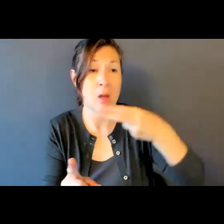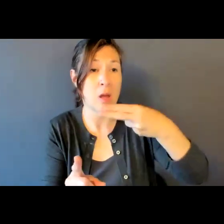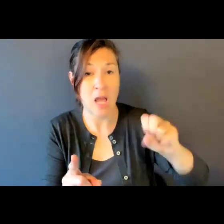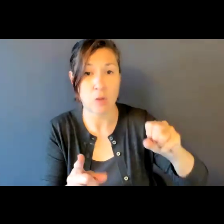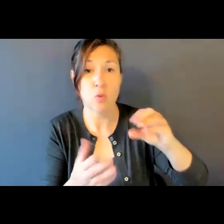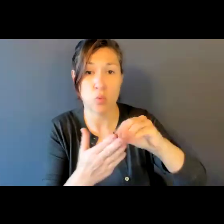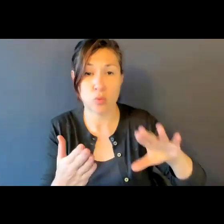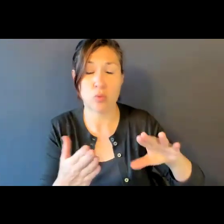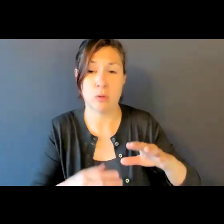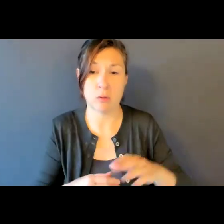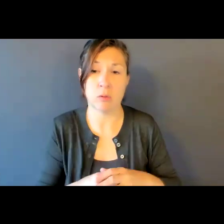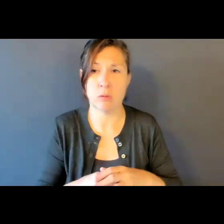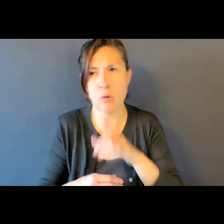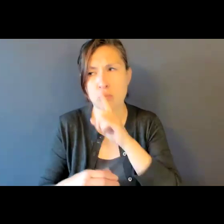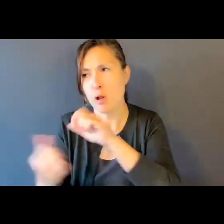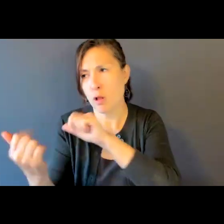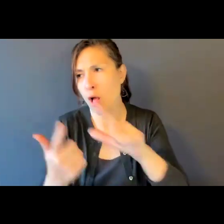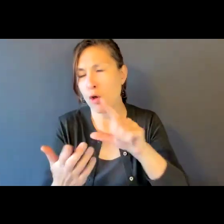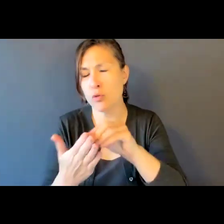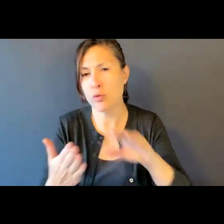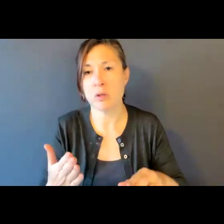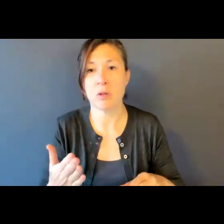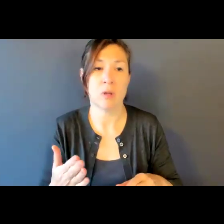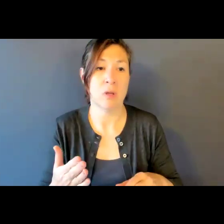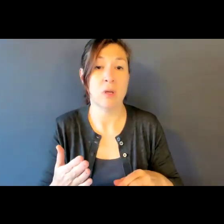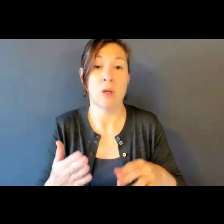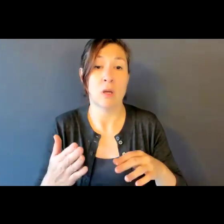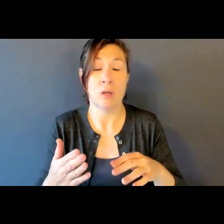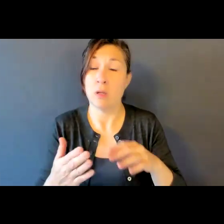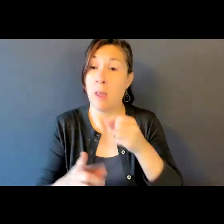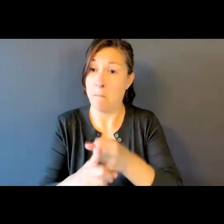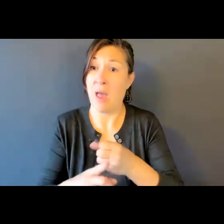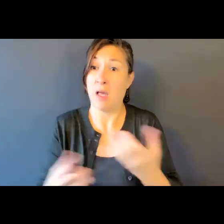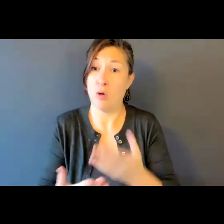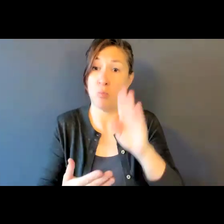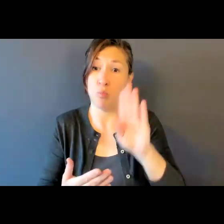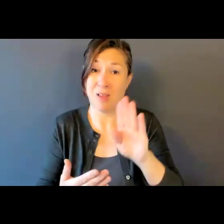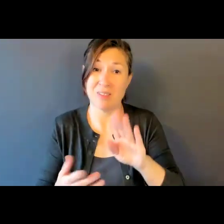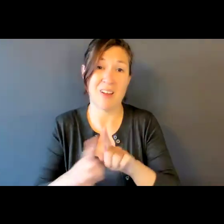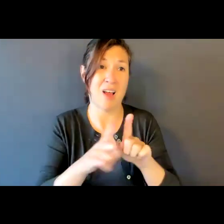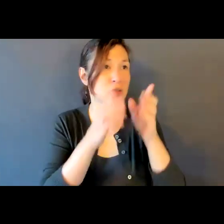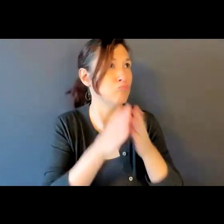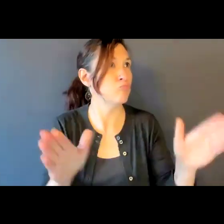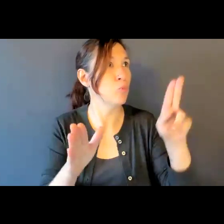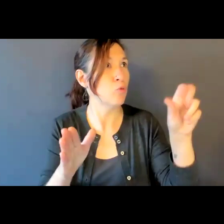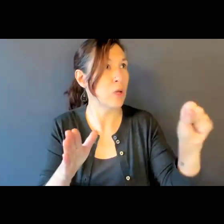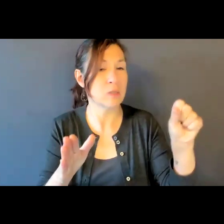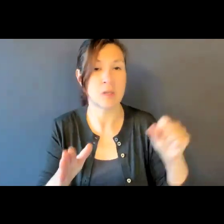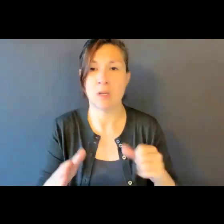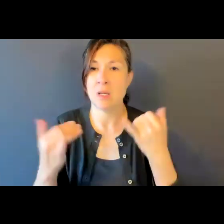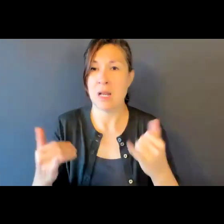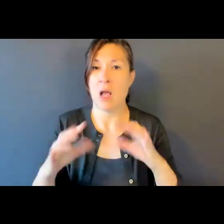secondary students, both here in BPS, statewide and nationally. And in this presentation, the team will outline a bit